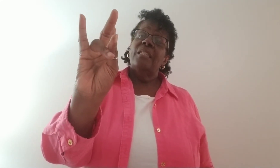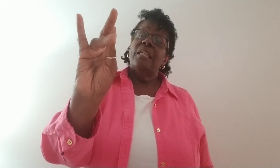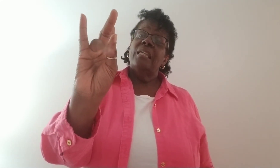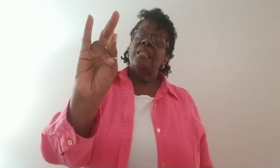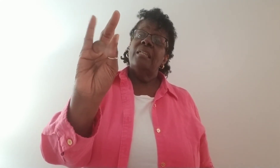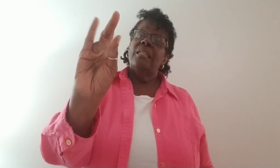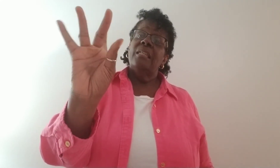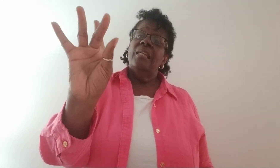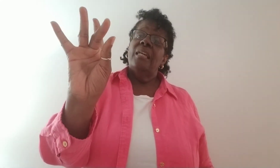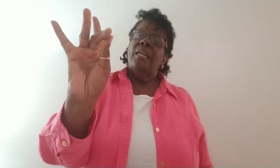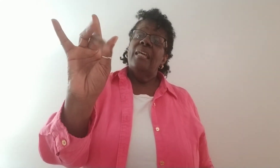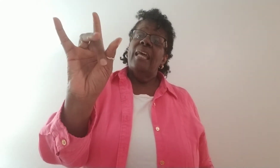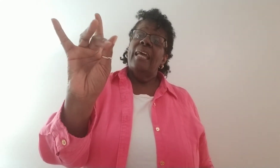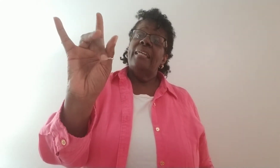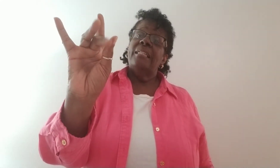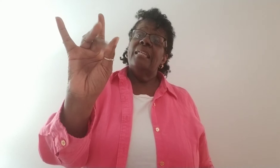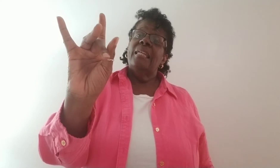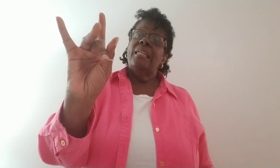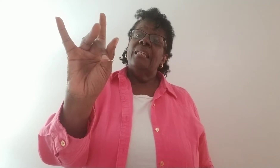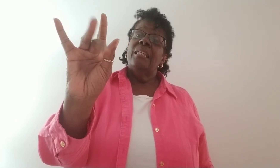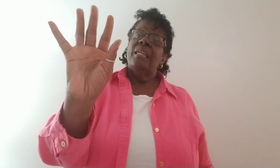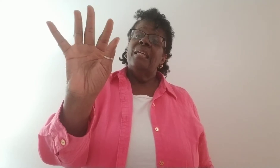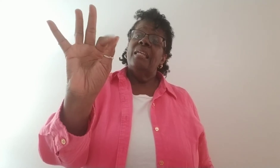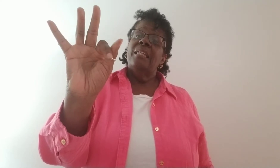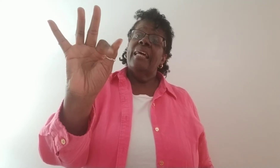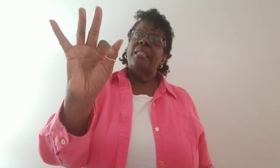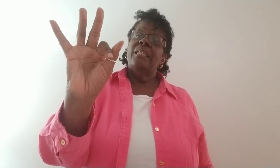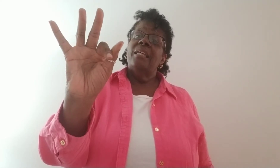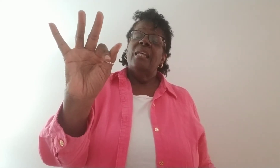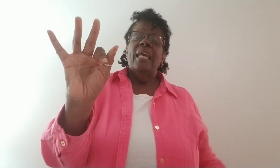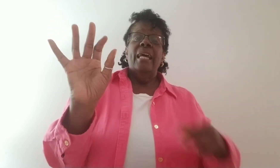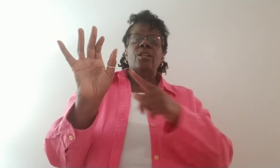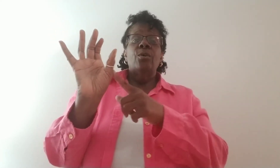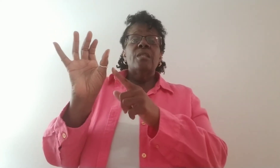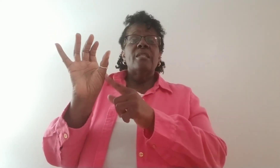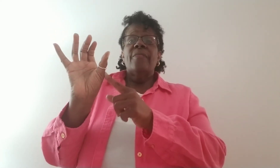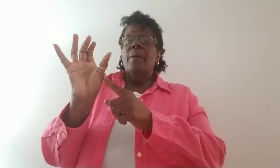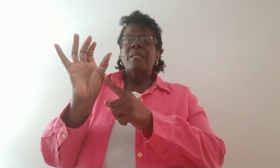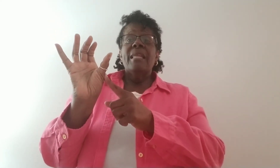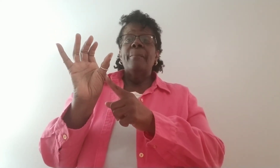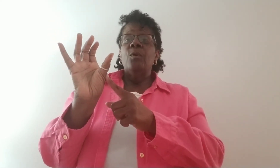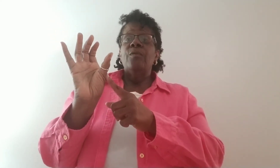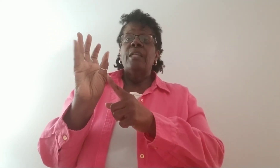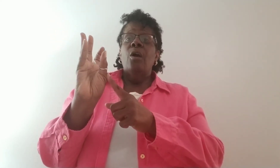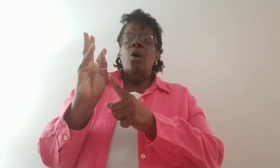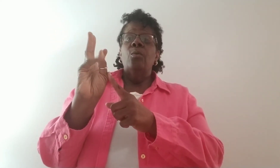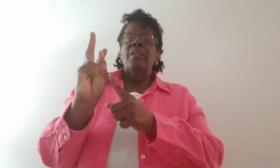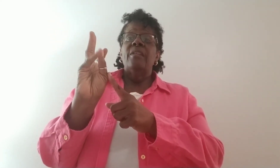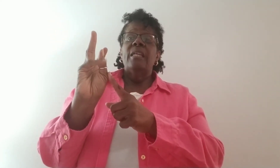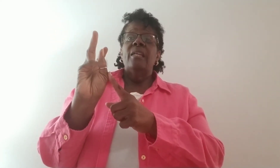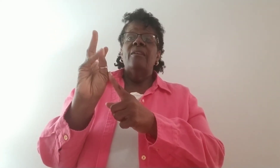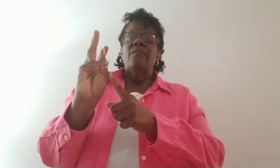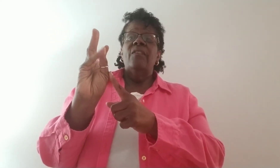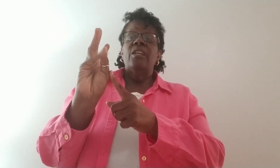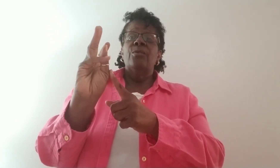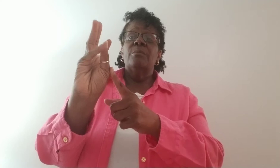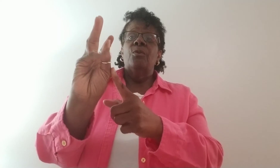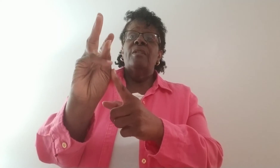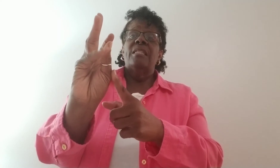17, 18, 19. And notice the thumb is not moving, only the finger is moving,